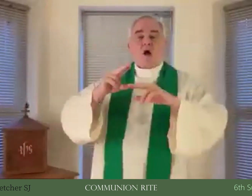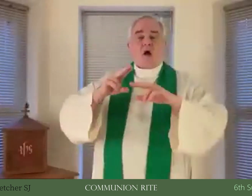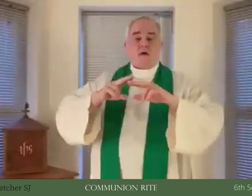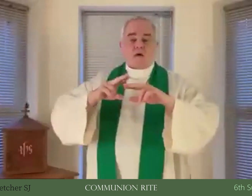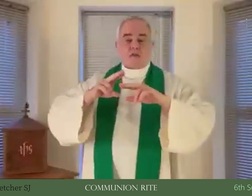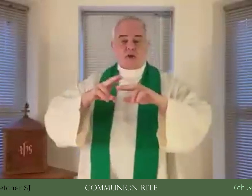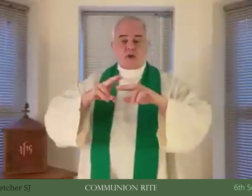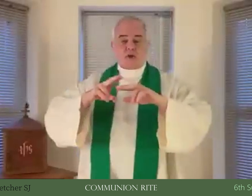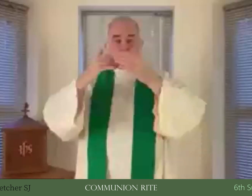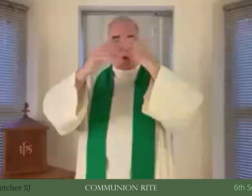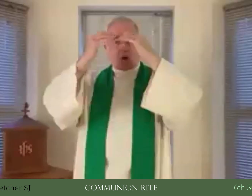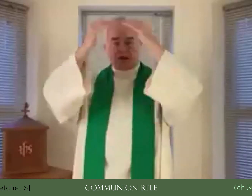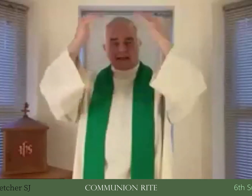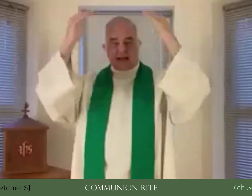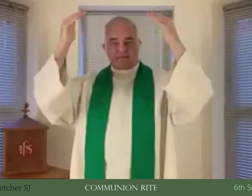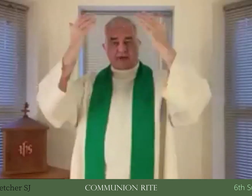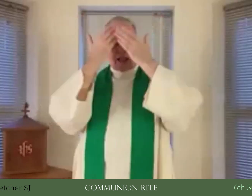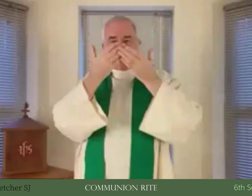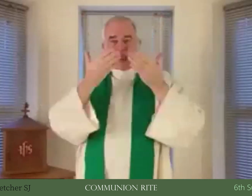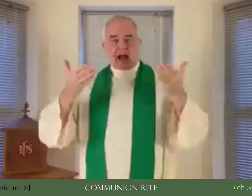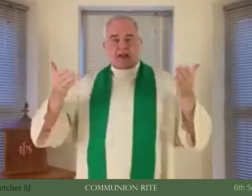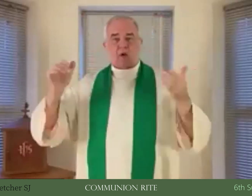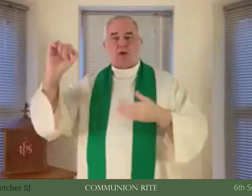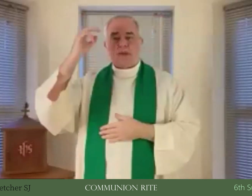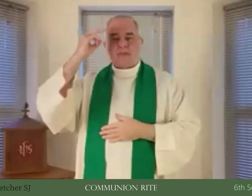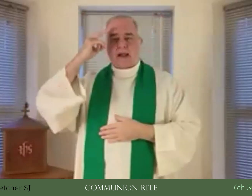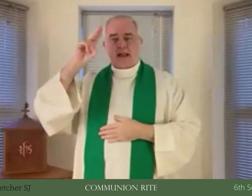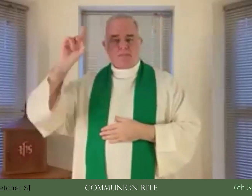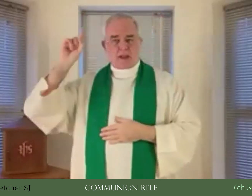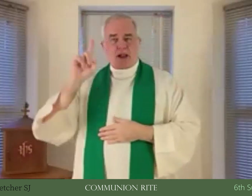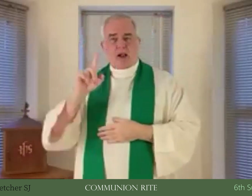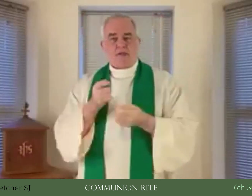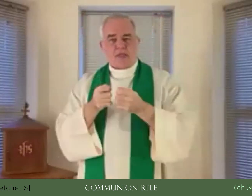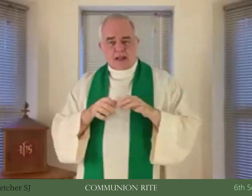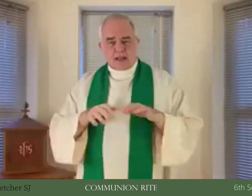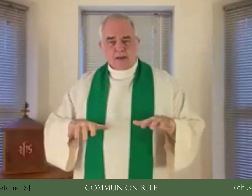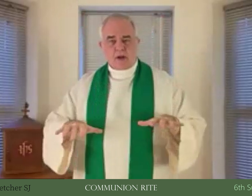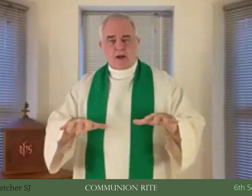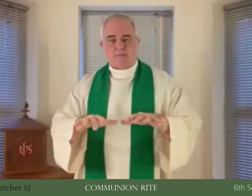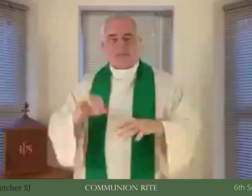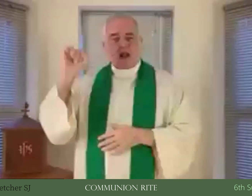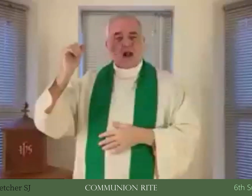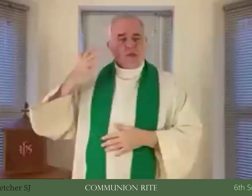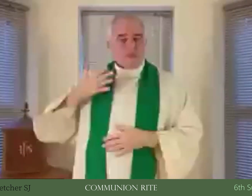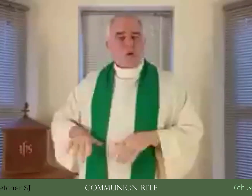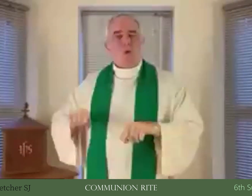Our Father, who art in heaven, hallowed be thy name. Thy kingdom come, thy will